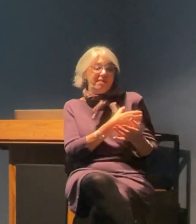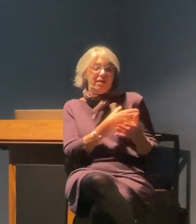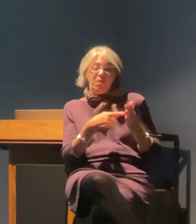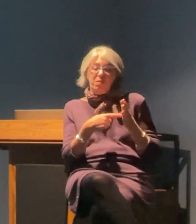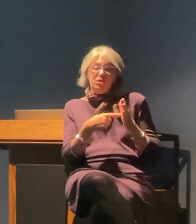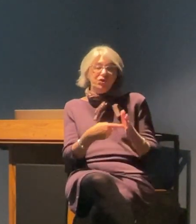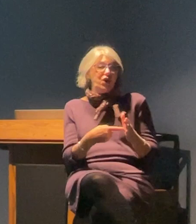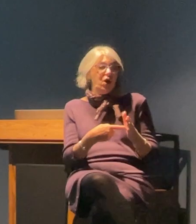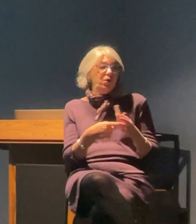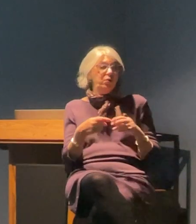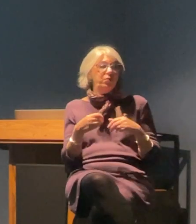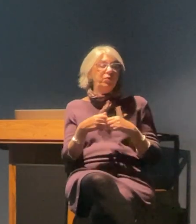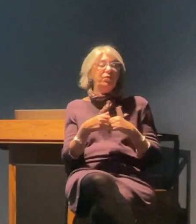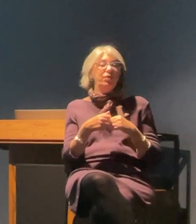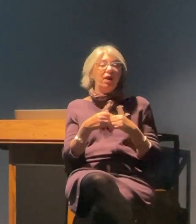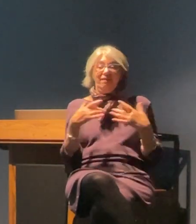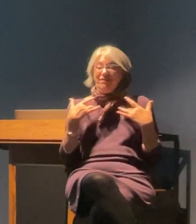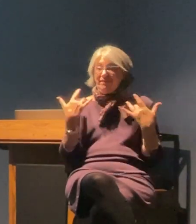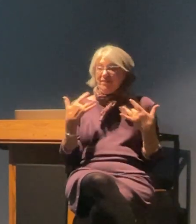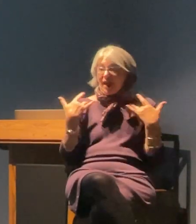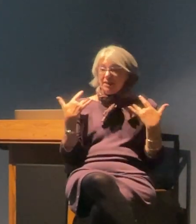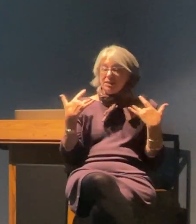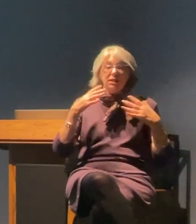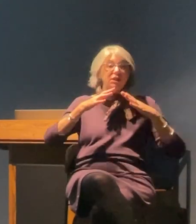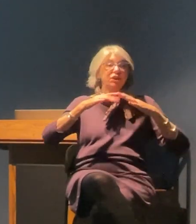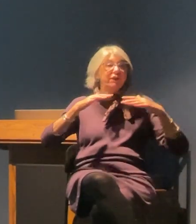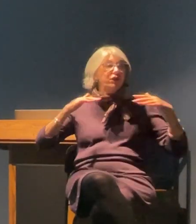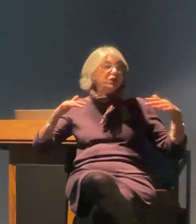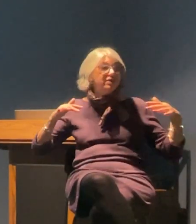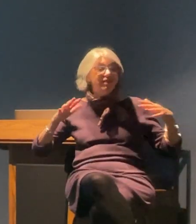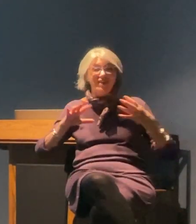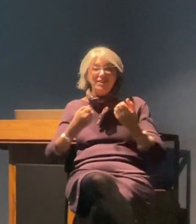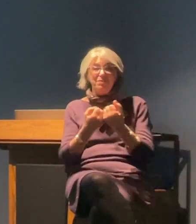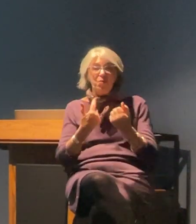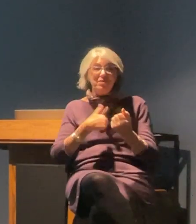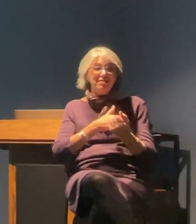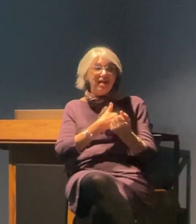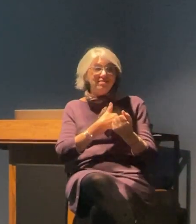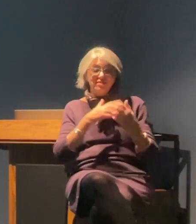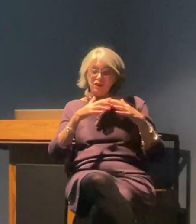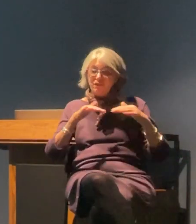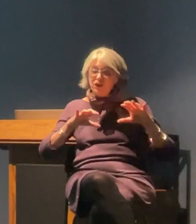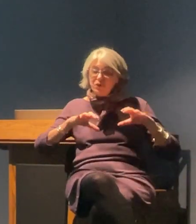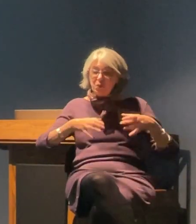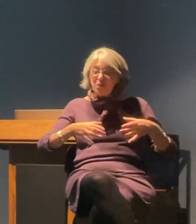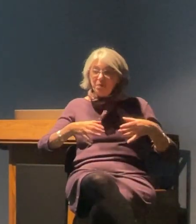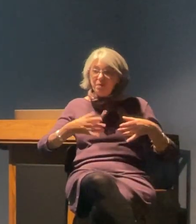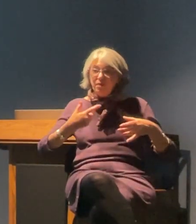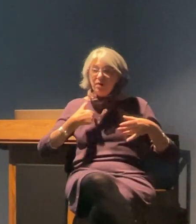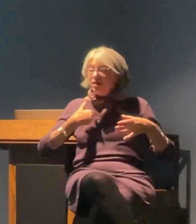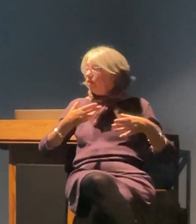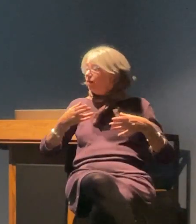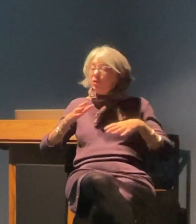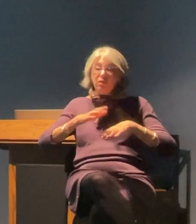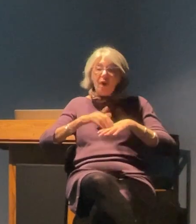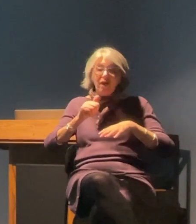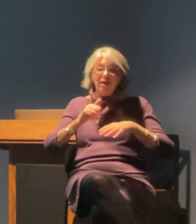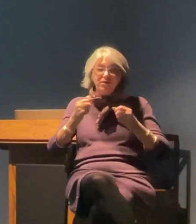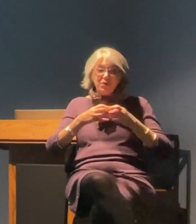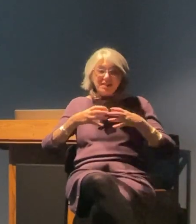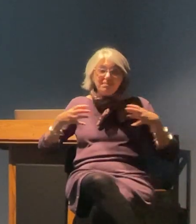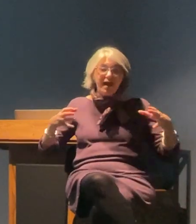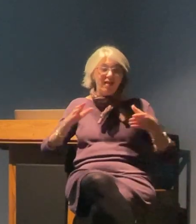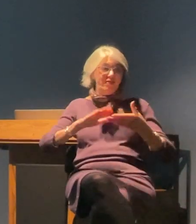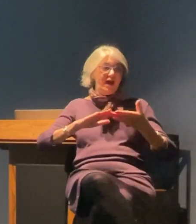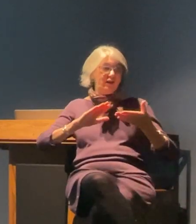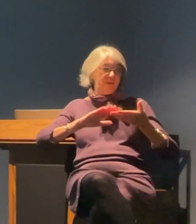with the events is the diversity that's supporting us, right? The diverse groups. And we're calling on to expand that